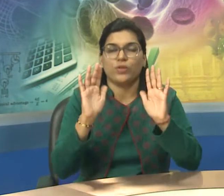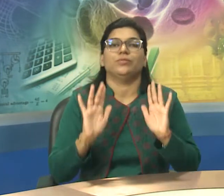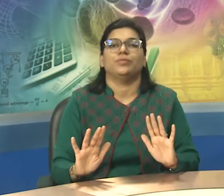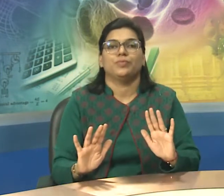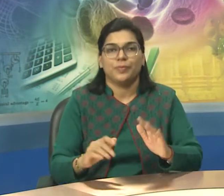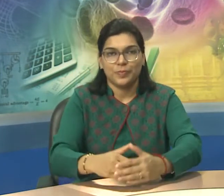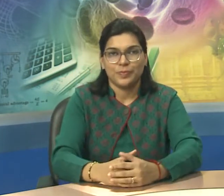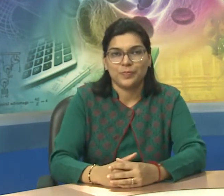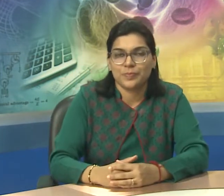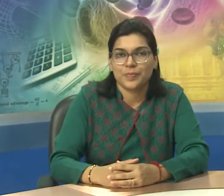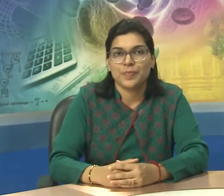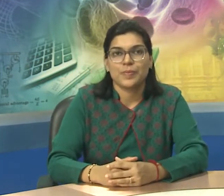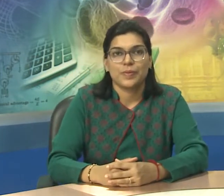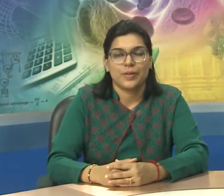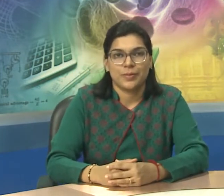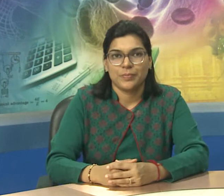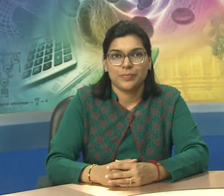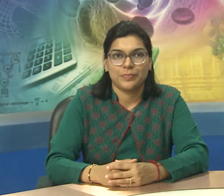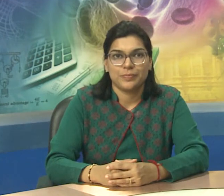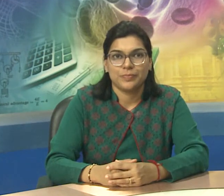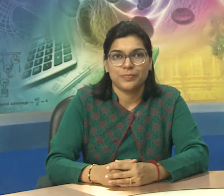so they can freely manage their work.